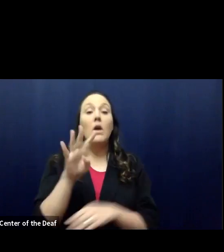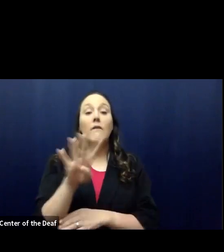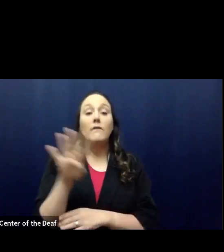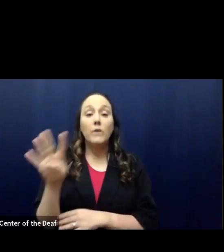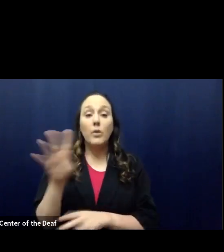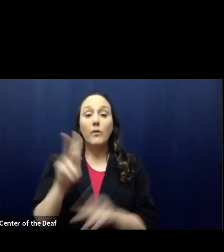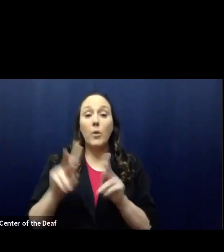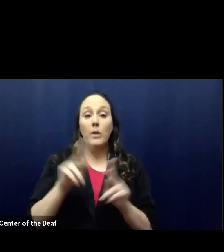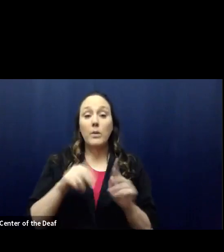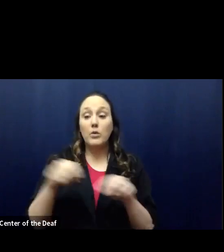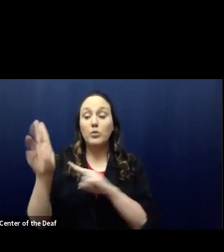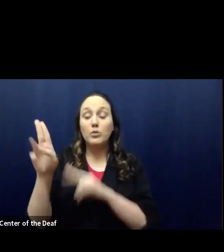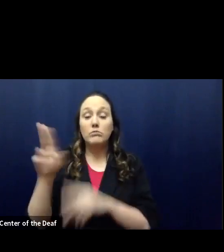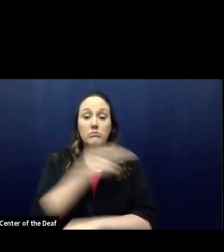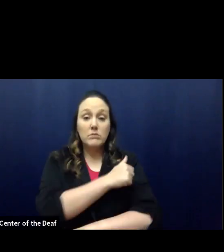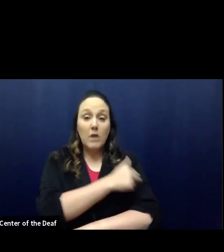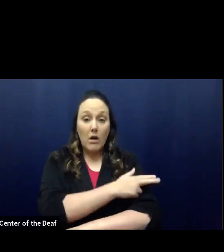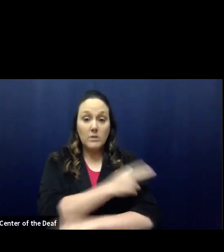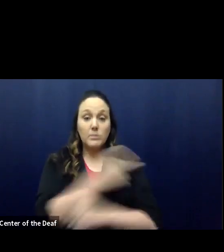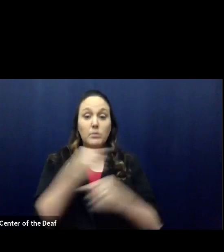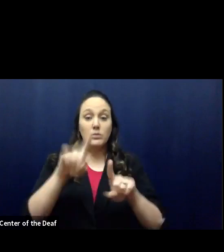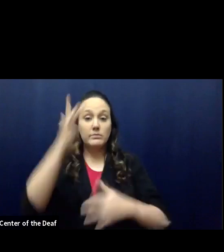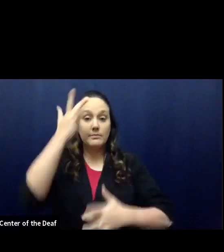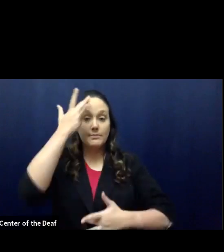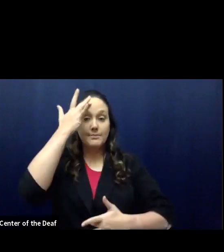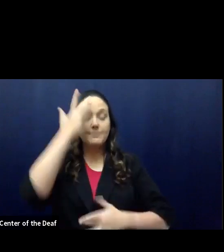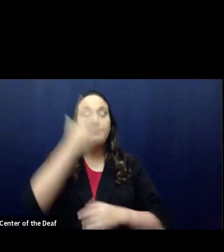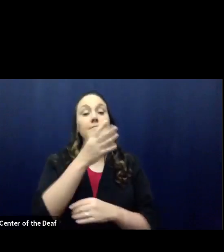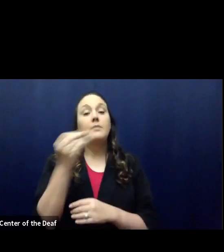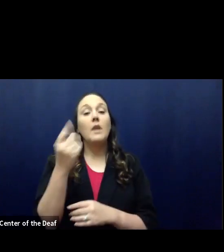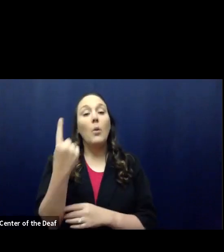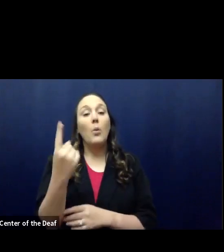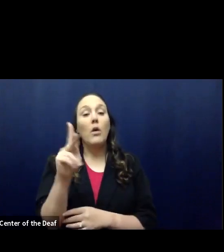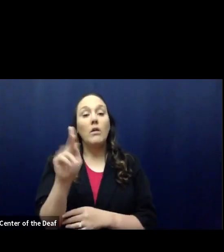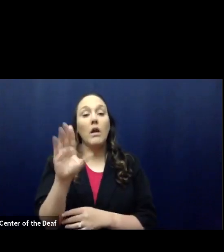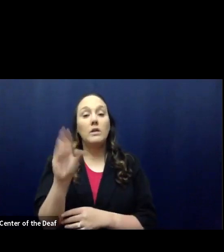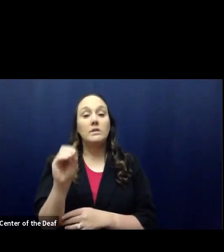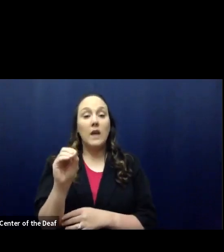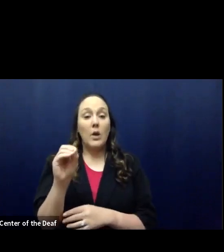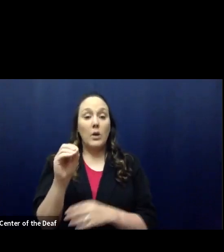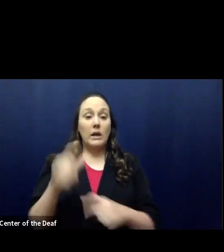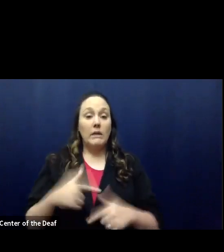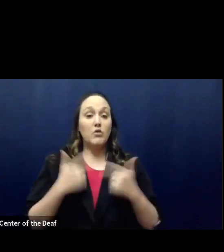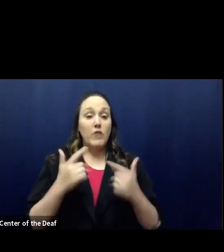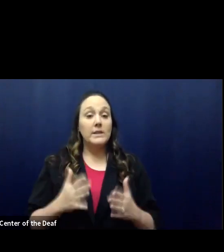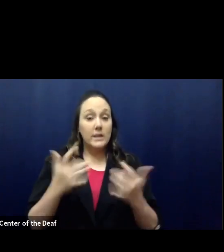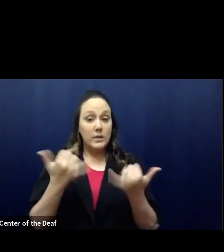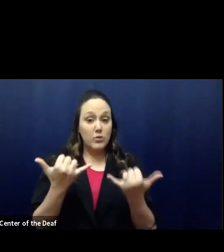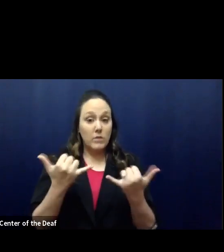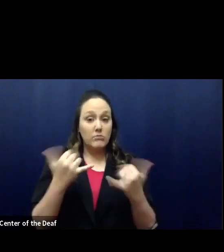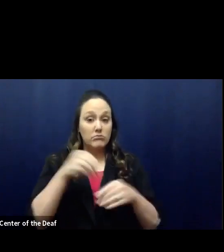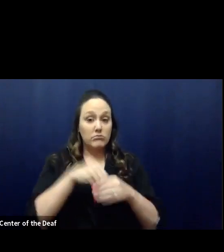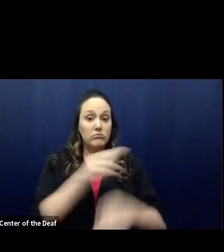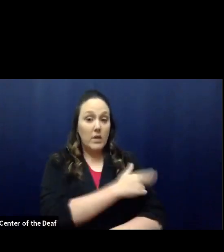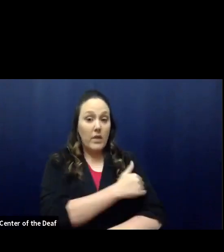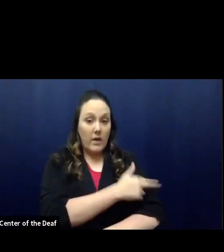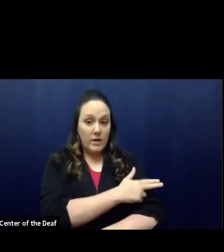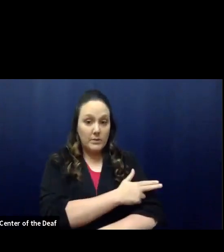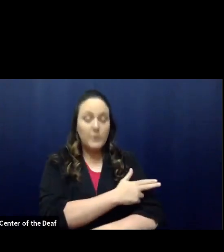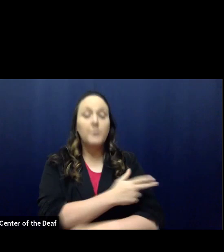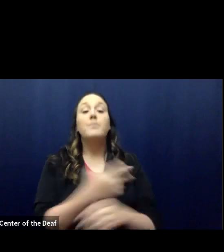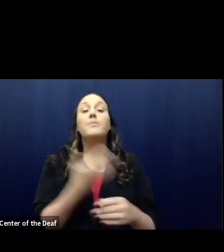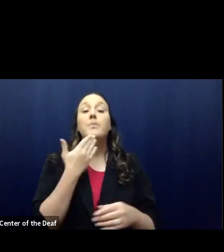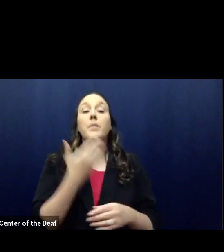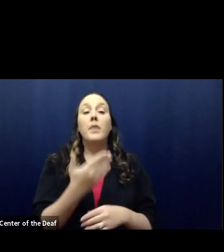been in the hospital at some point in their illness, and one Knox County resident is currently hospitalized. And we are thankful to report that we have